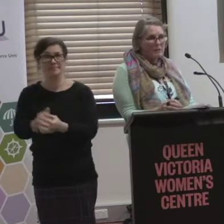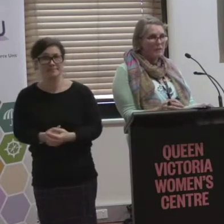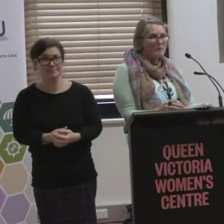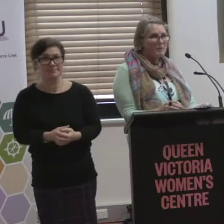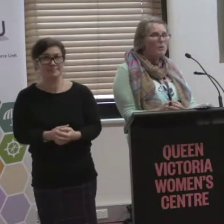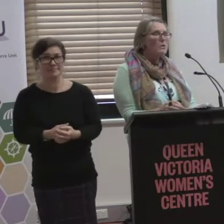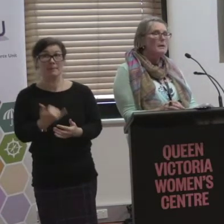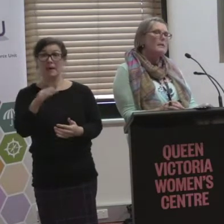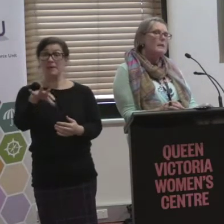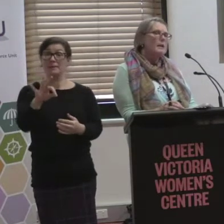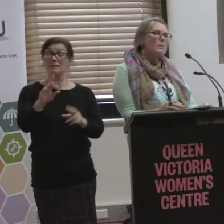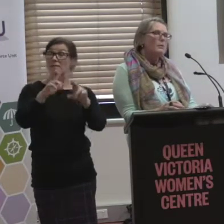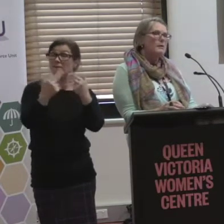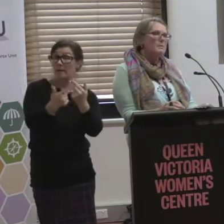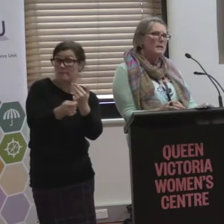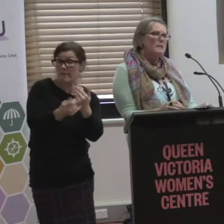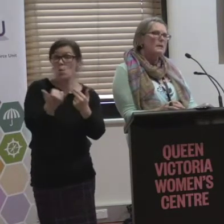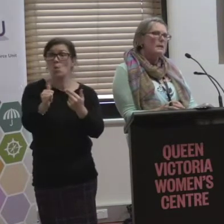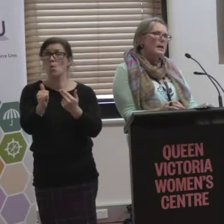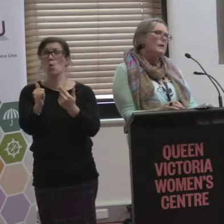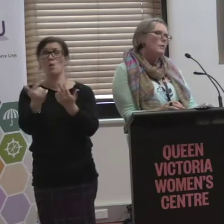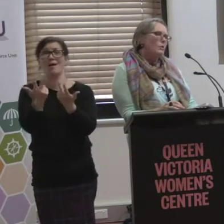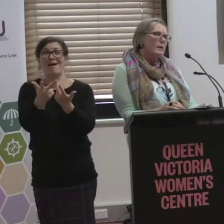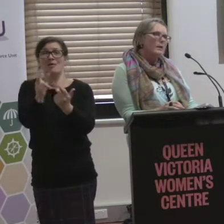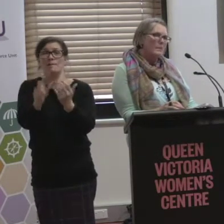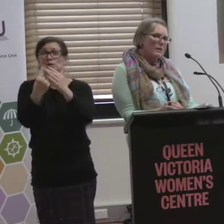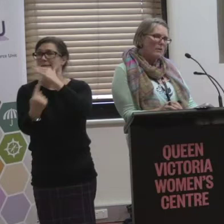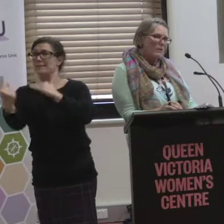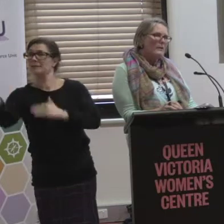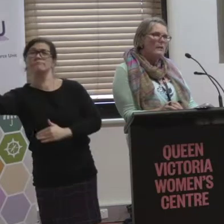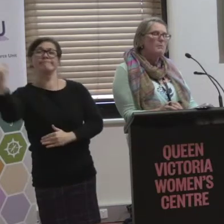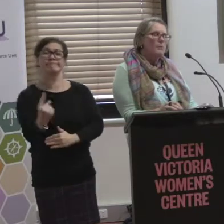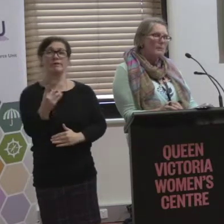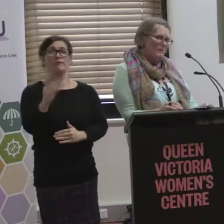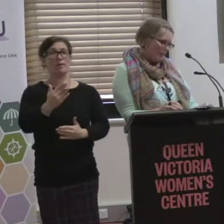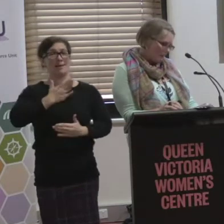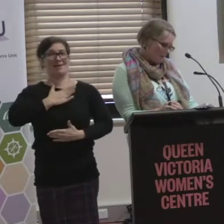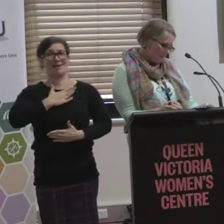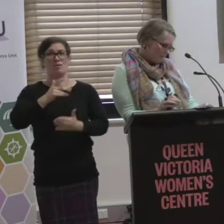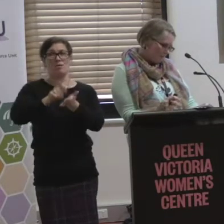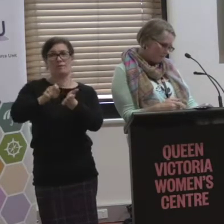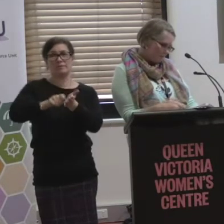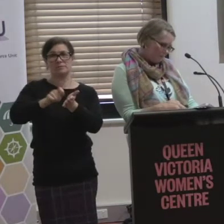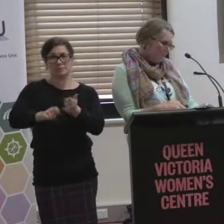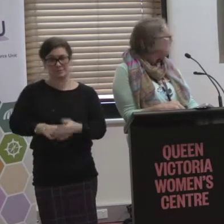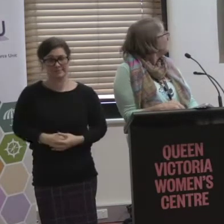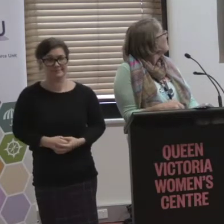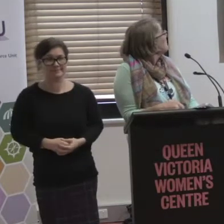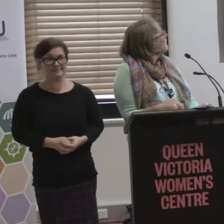appoint the family member, or it may be that they appoint an independent guardian who would come from our office. So they'd appoint the public advocate.